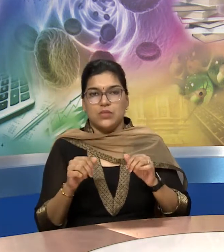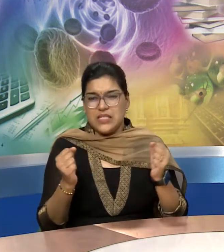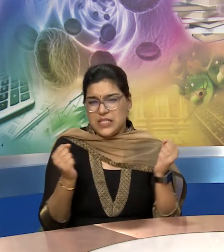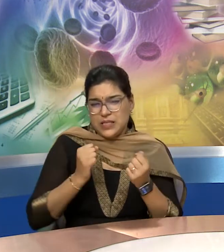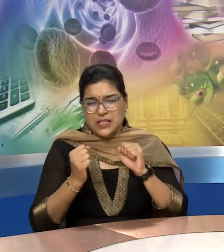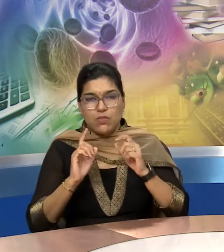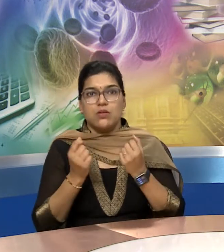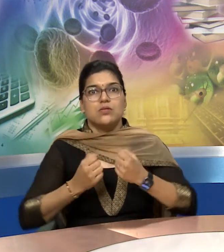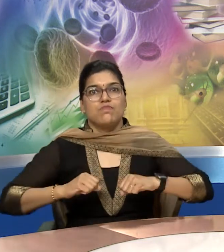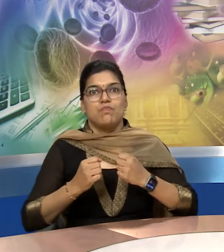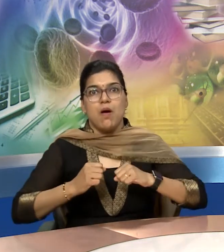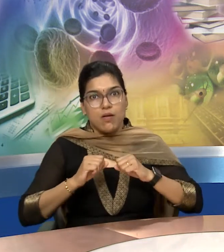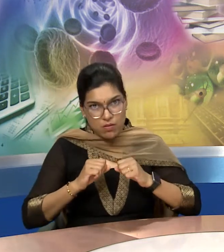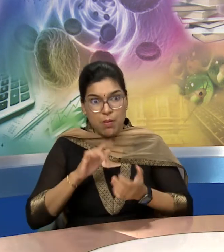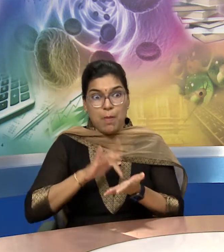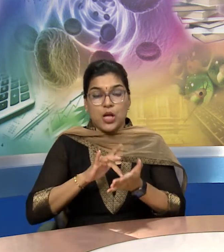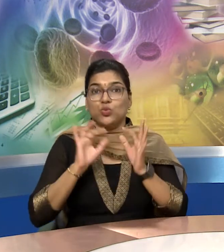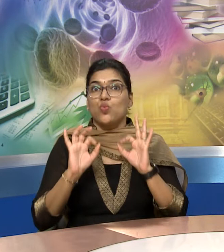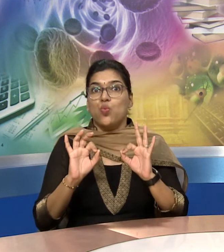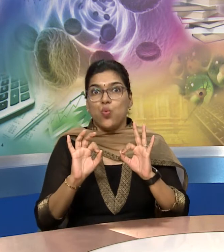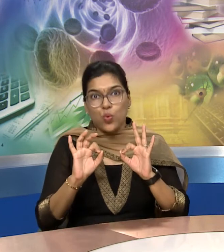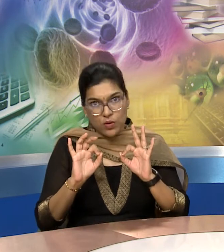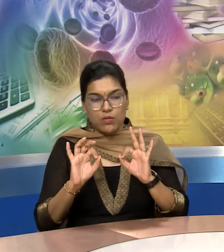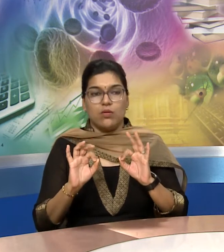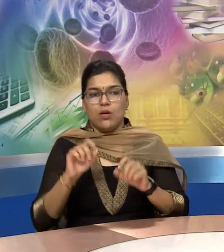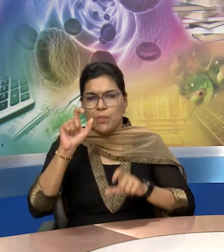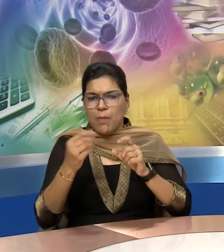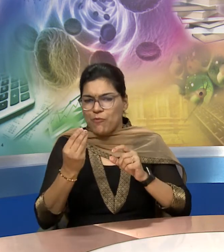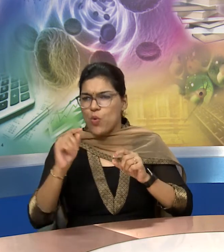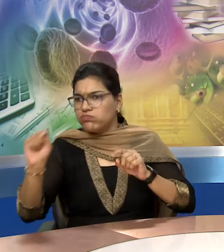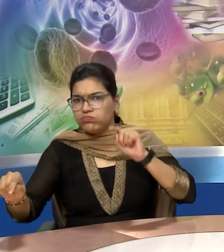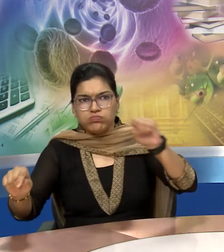library acts as a helping source.